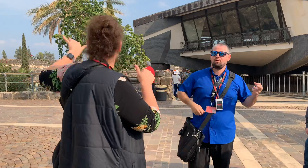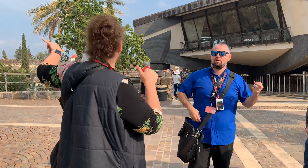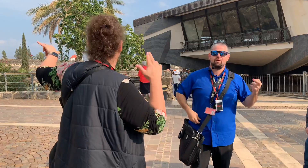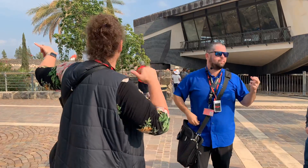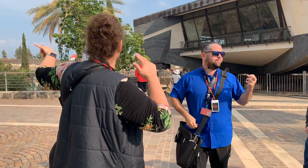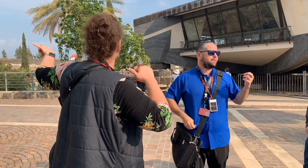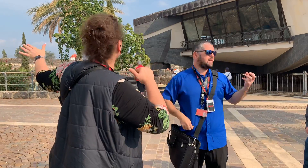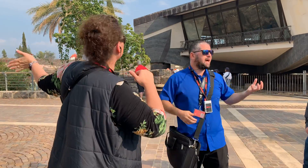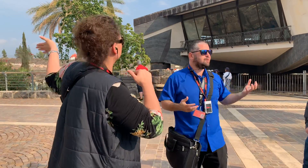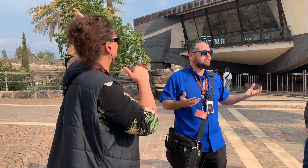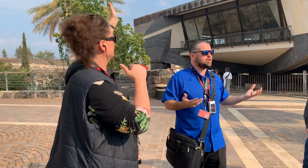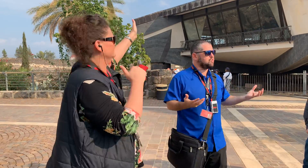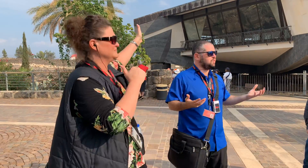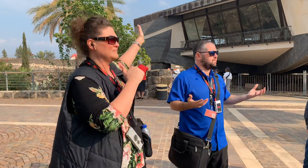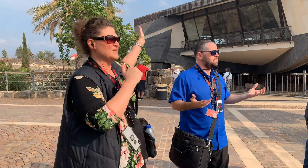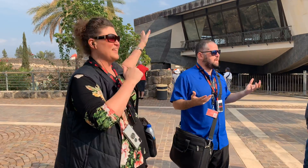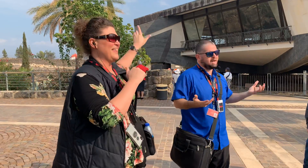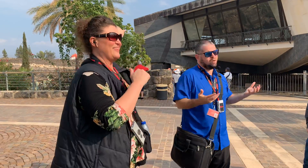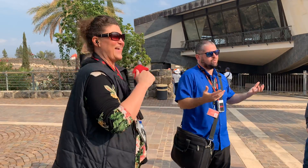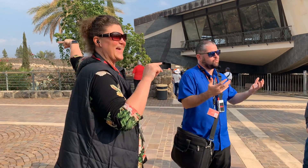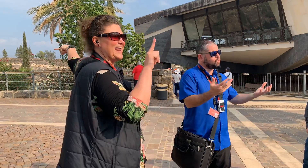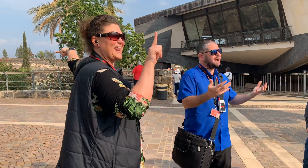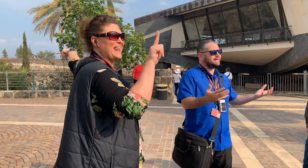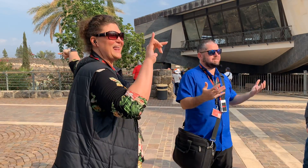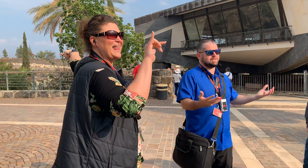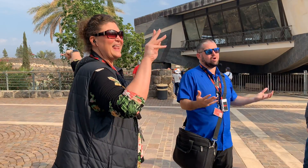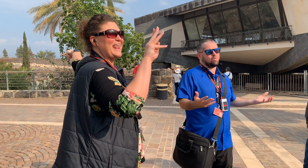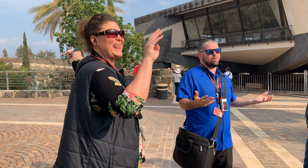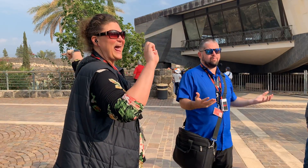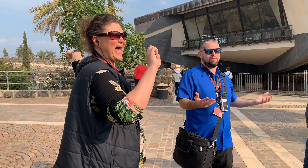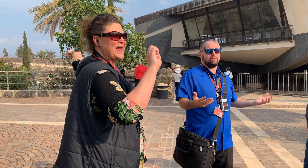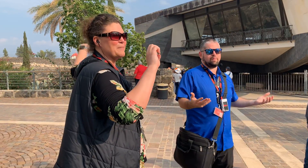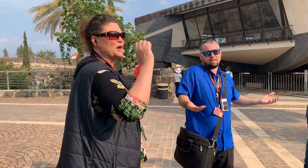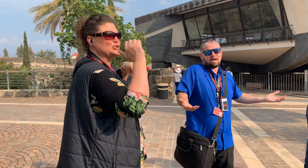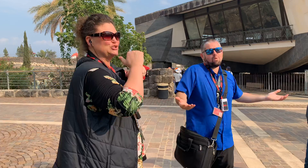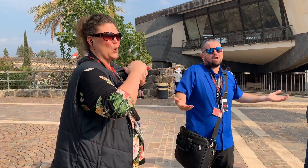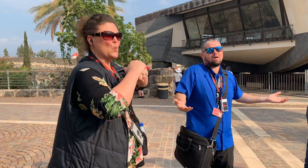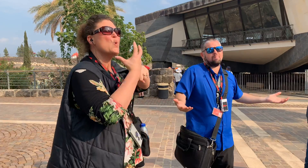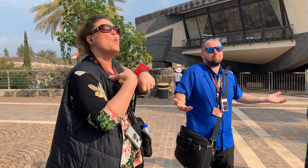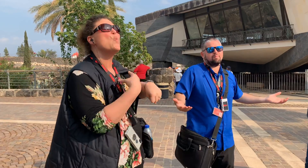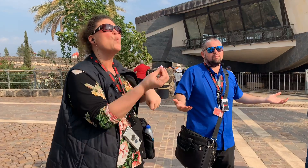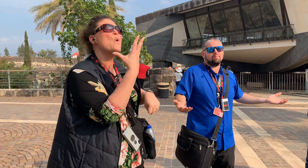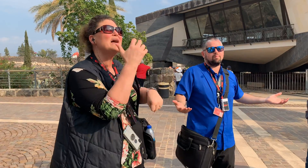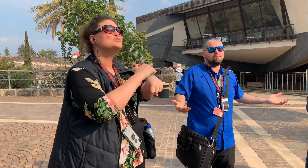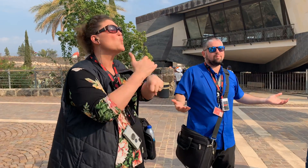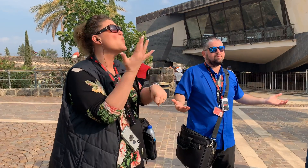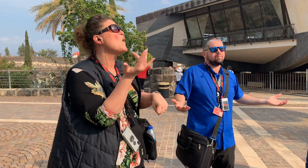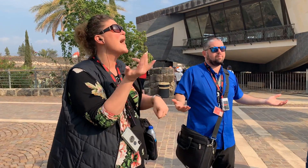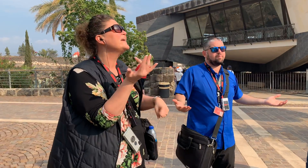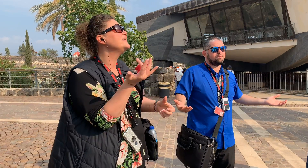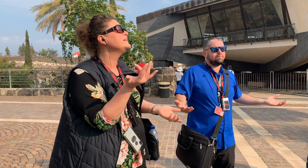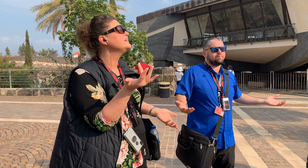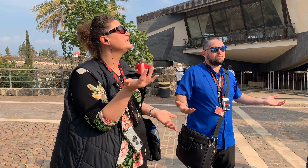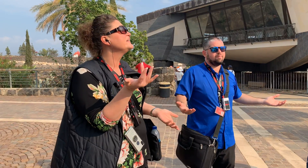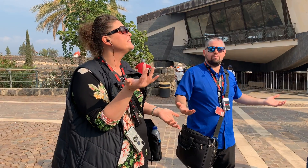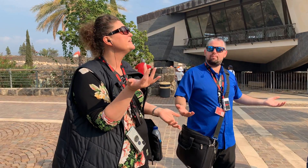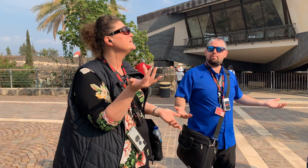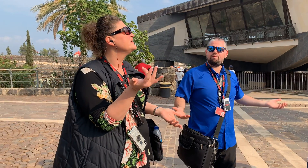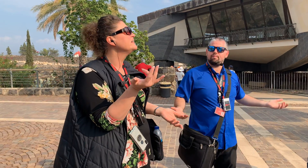of limestone, made out of white stone. How come?